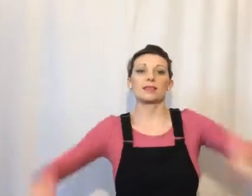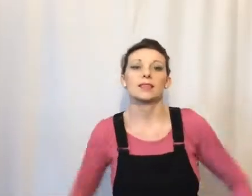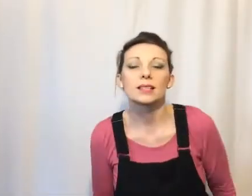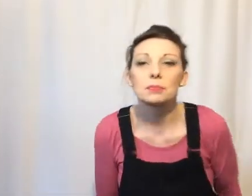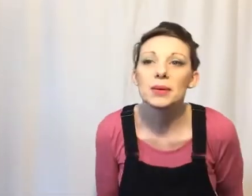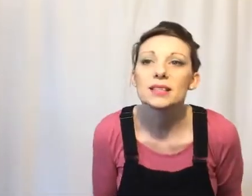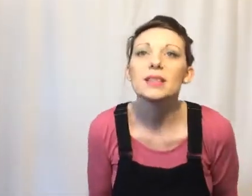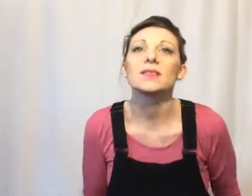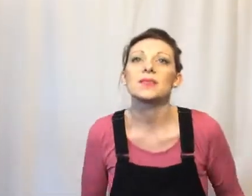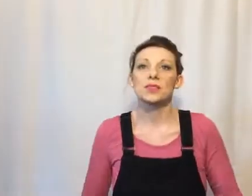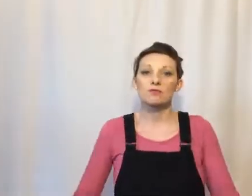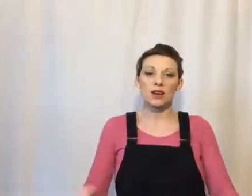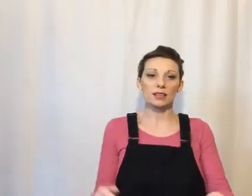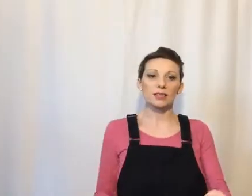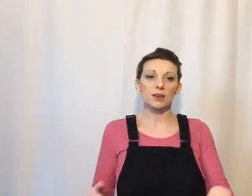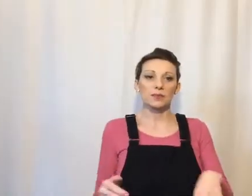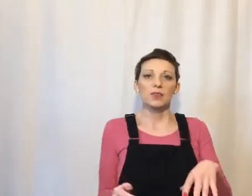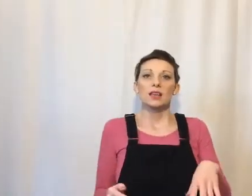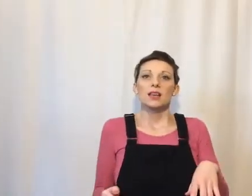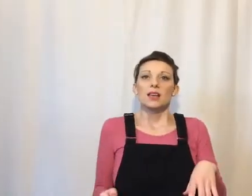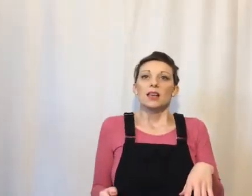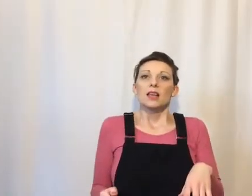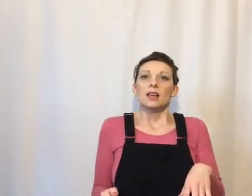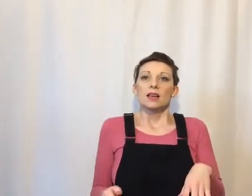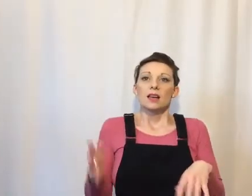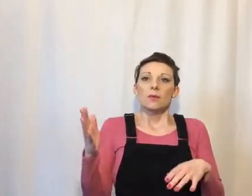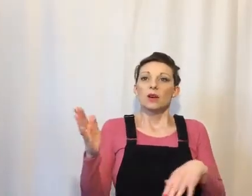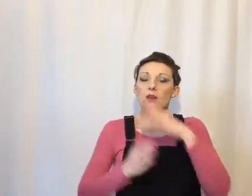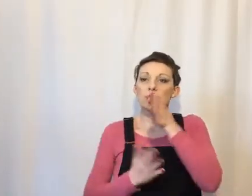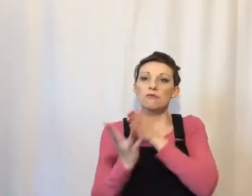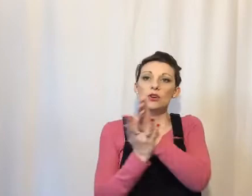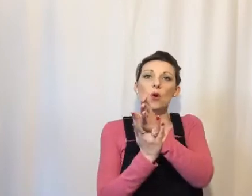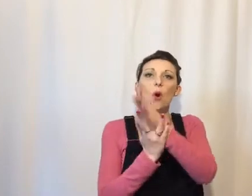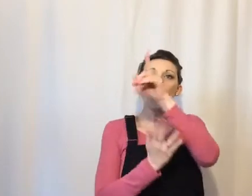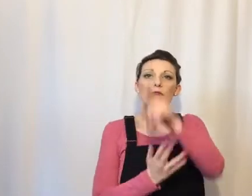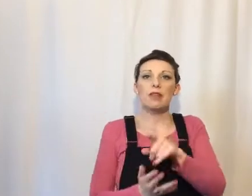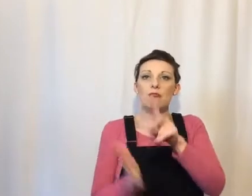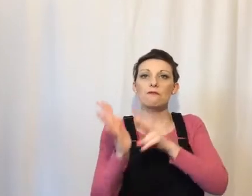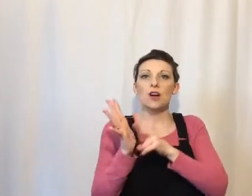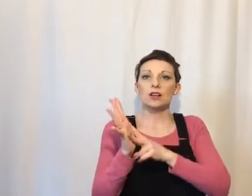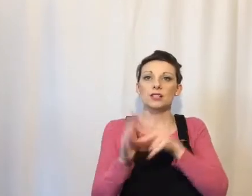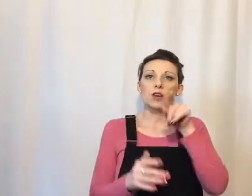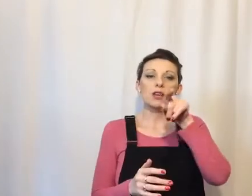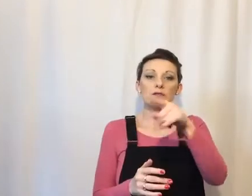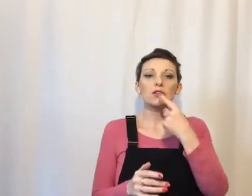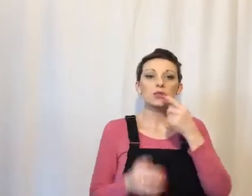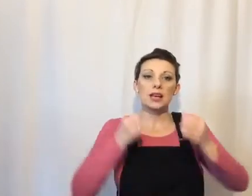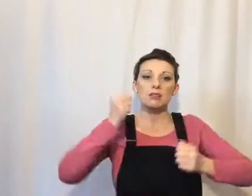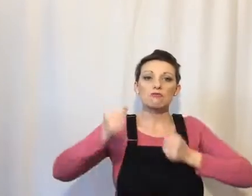That's better. Right, so we go through all of that verse. So if you say